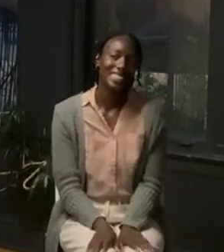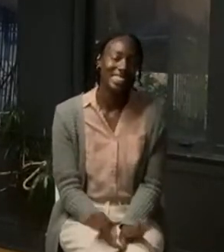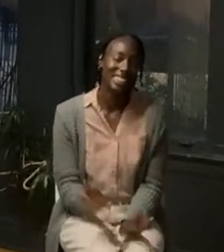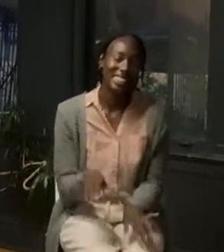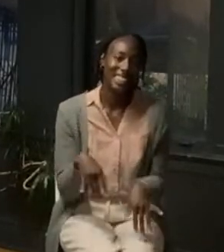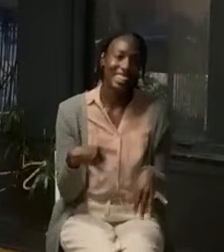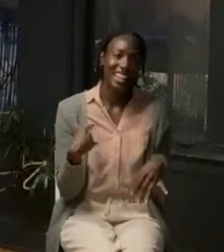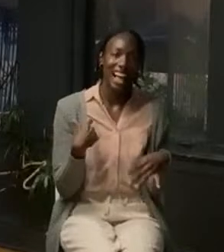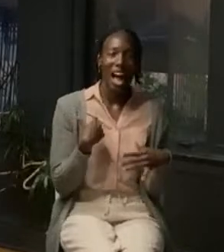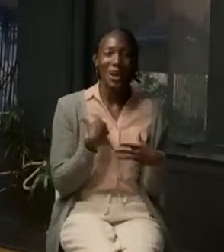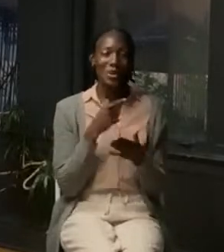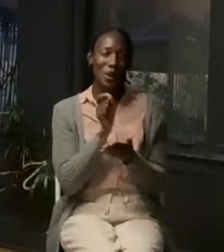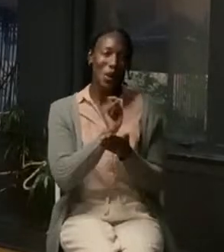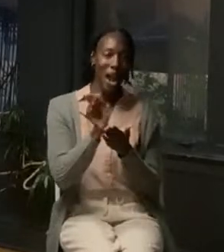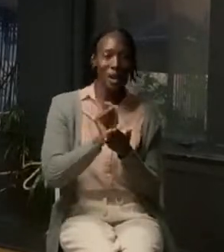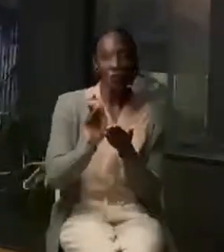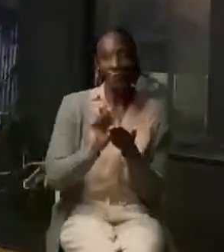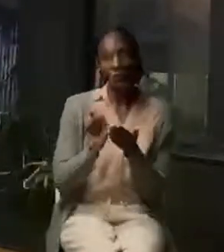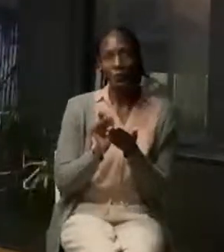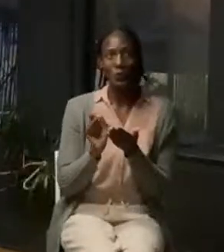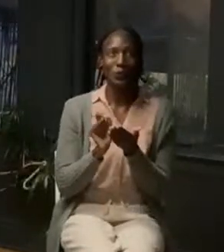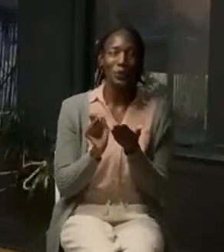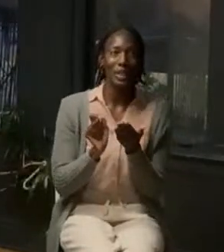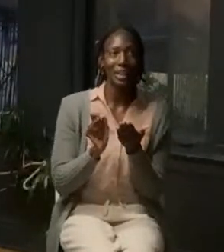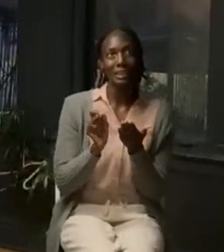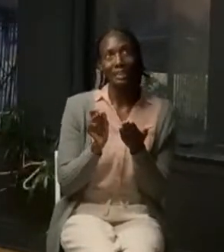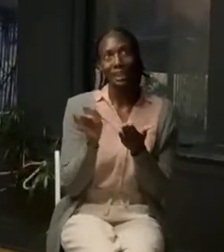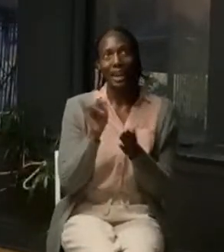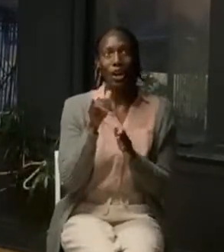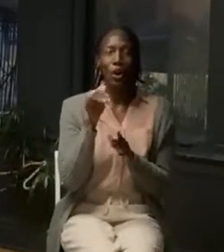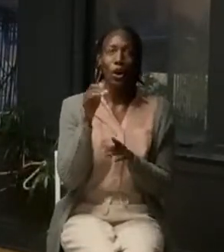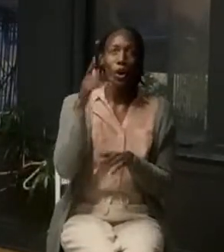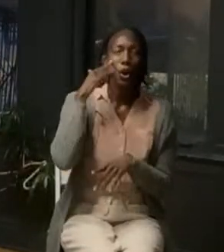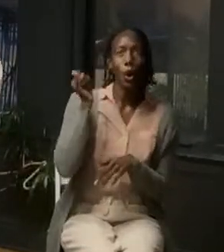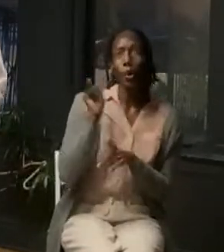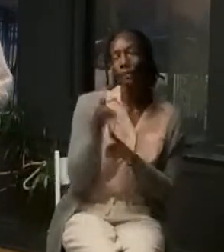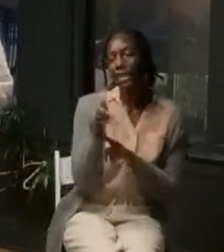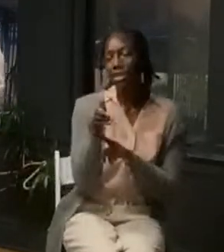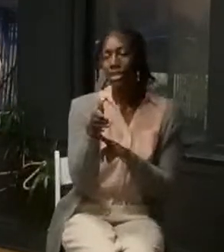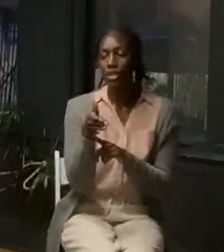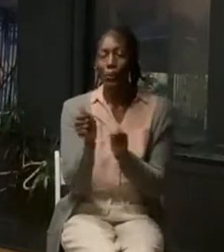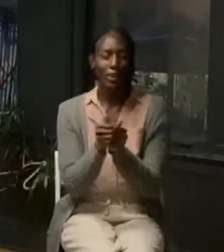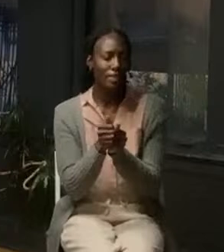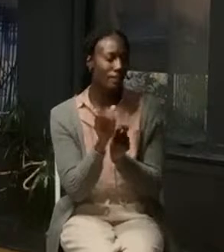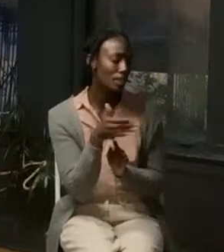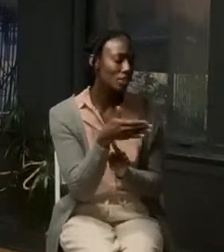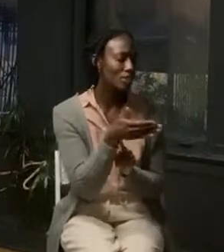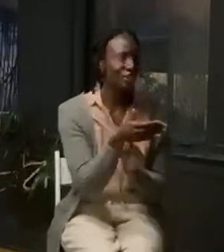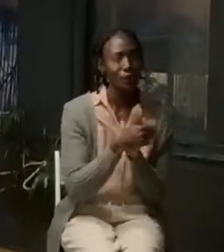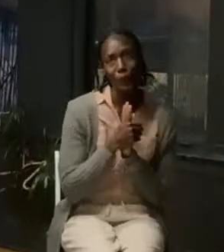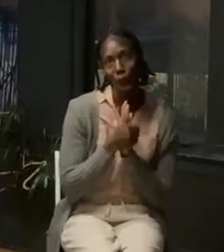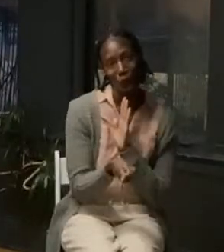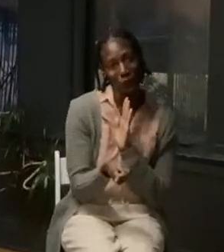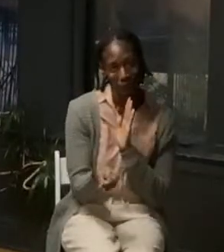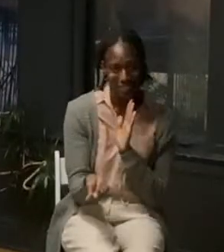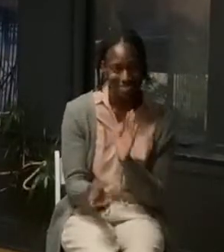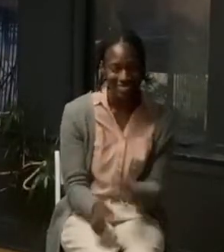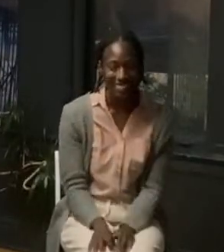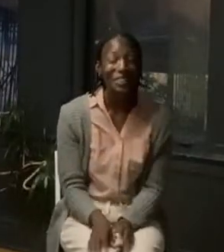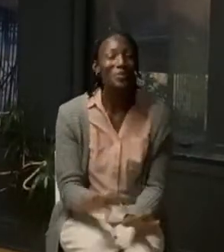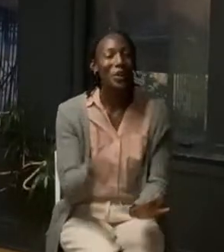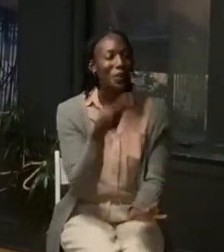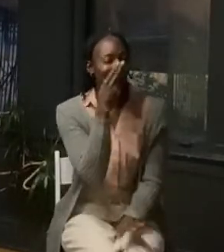Goldfish, rhyming goldfish with fish. Very talented. Incredibly nerdy story about me